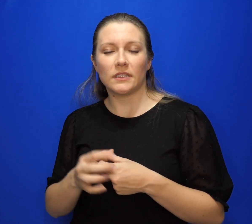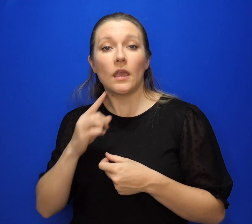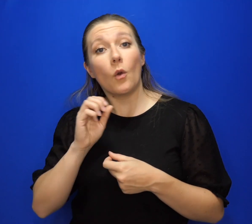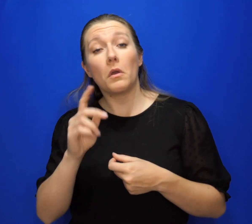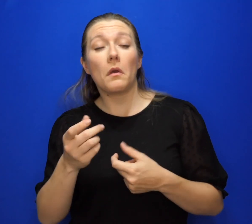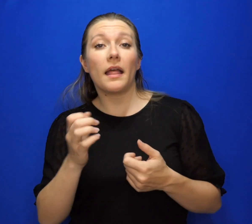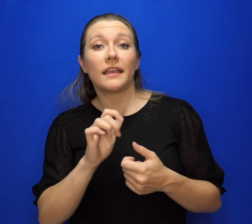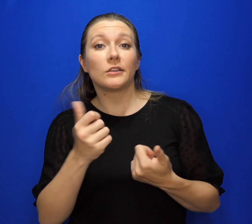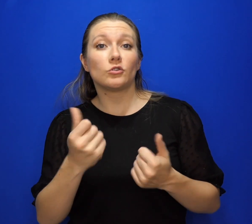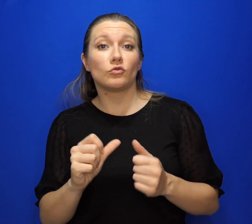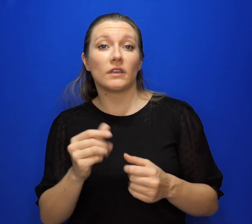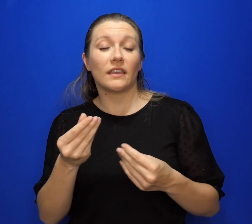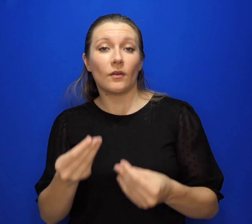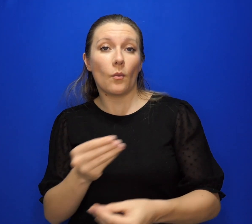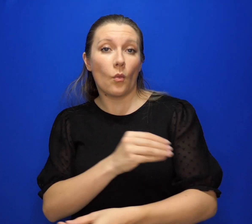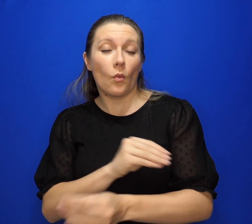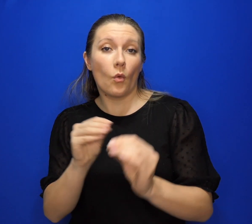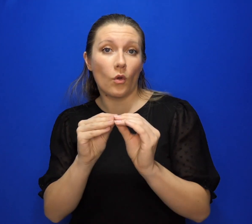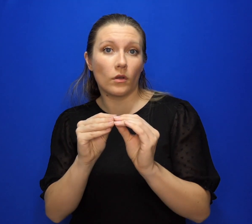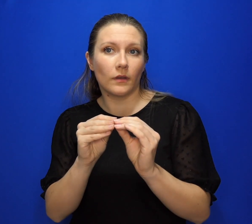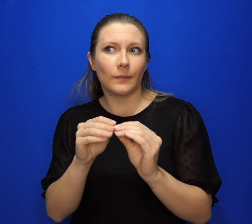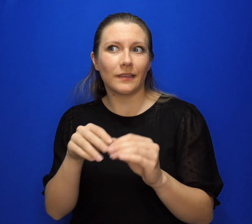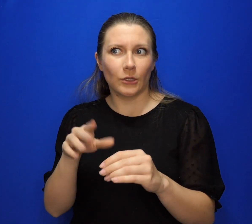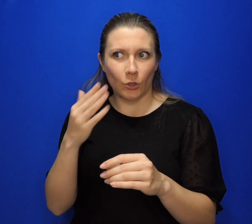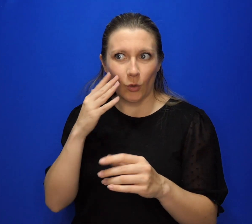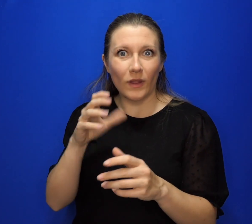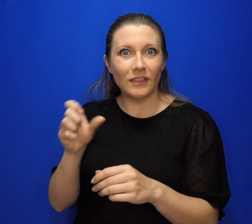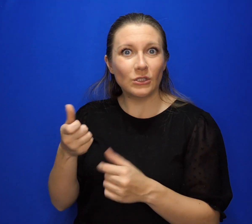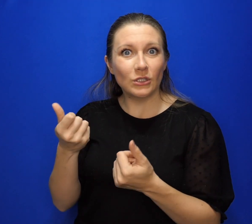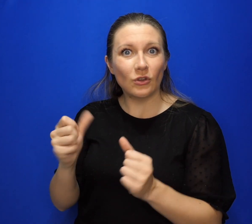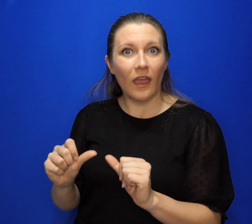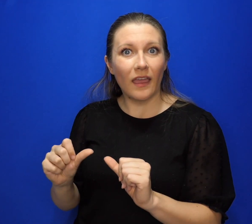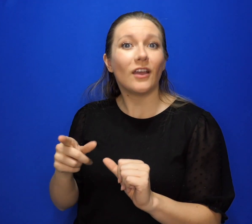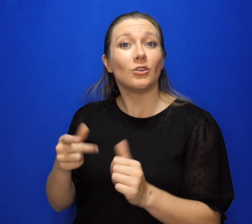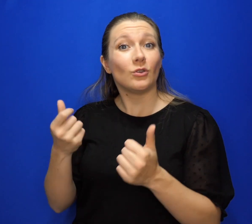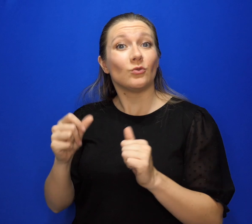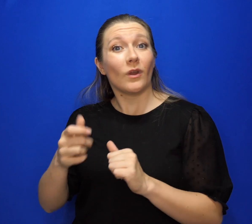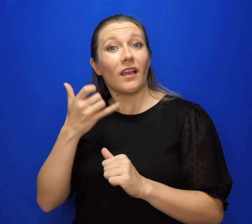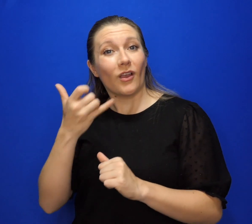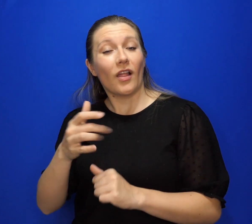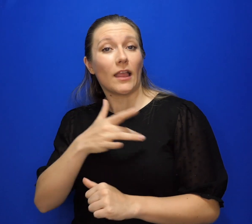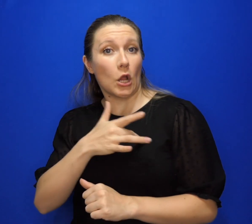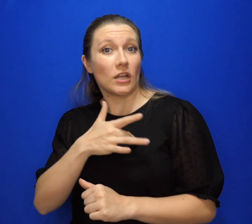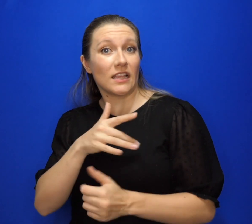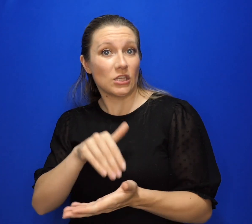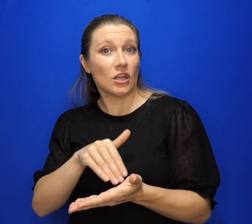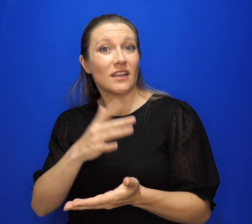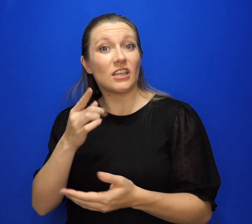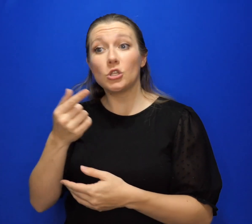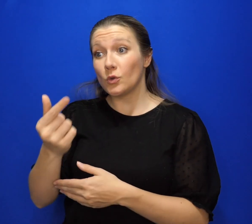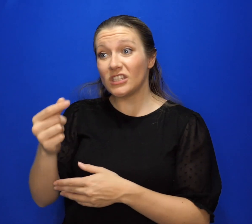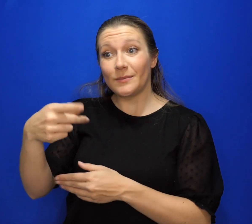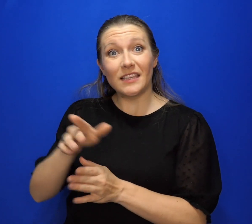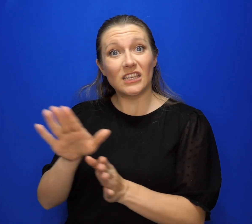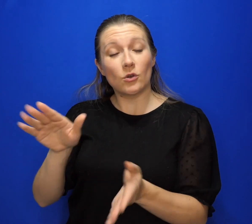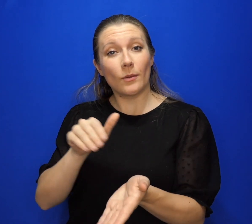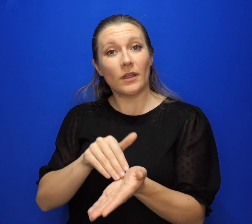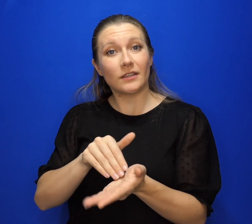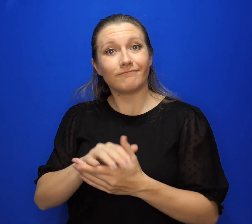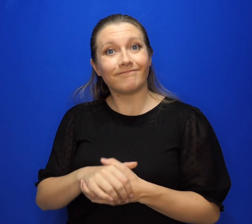try?" And he said, "What's that?" I said, "You could try calling a cardiologist, because you're a GP, and let's go." And he gets the